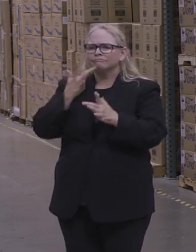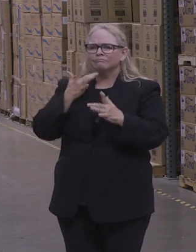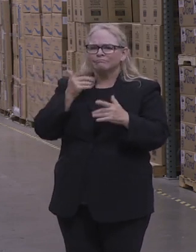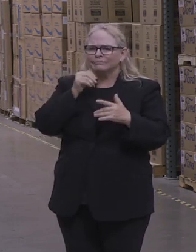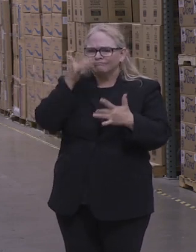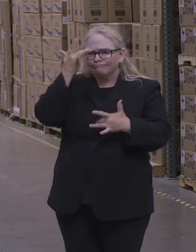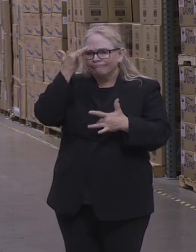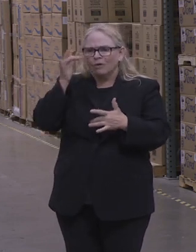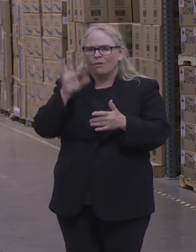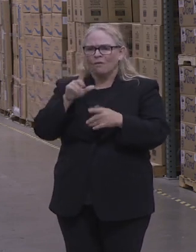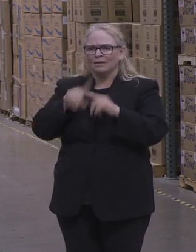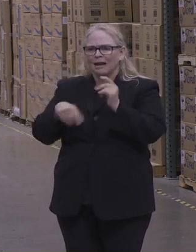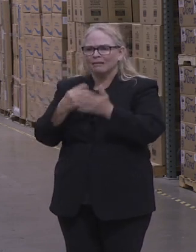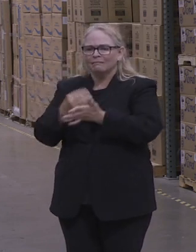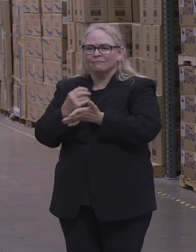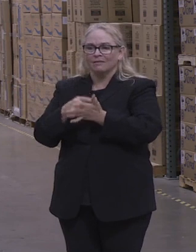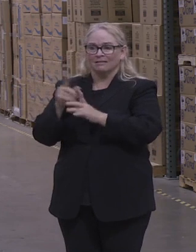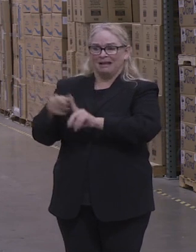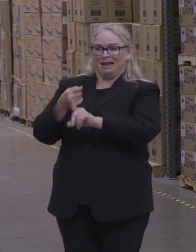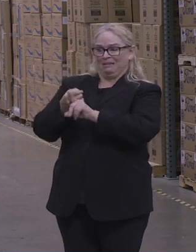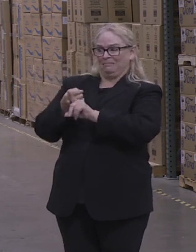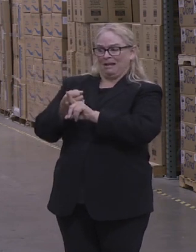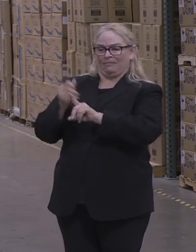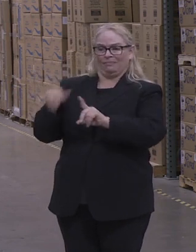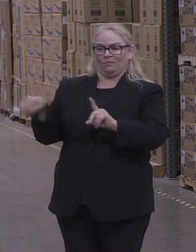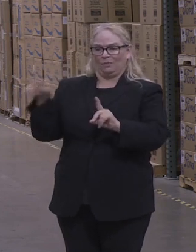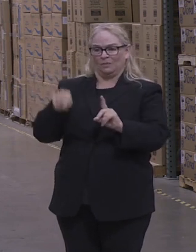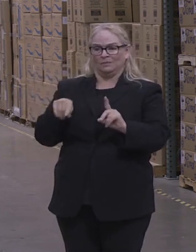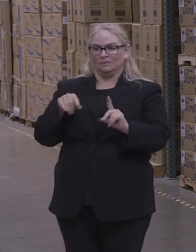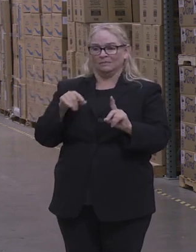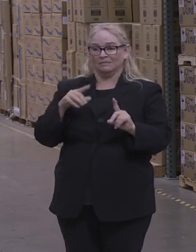evictions, disproportionately represented in Black and brown